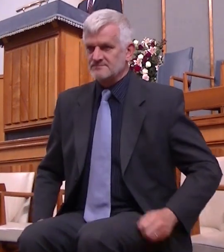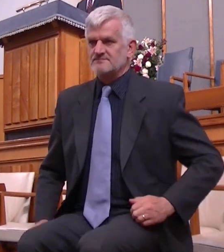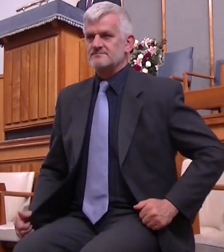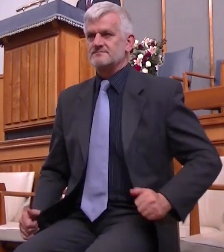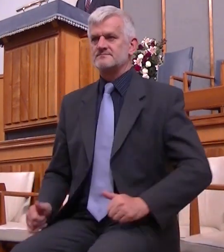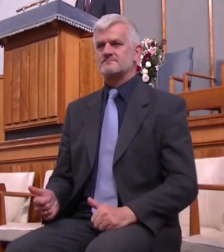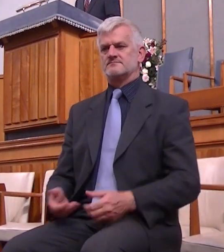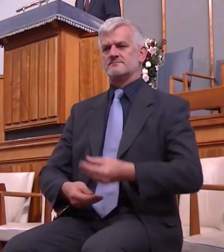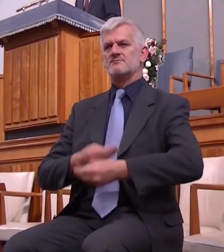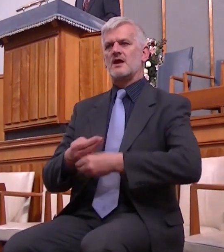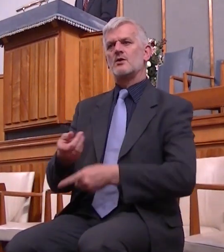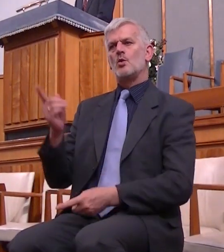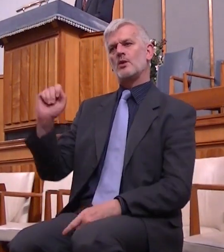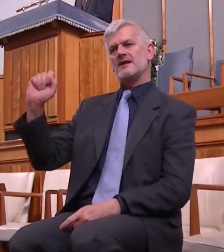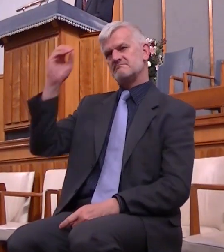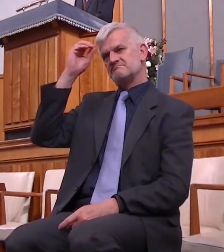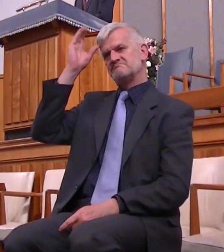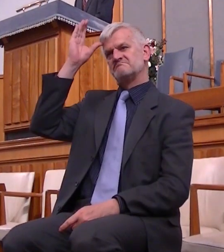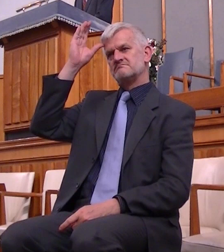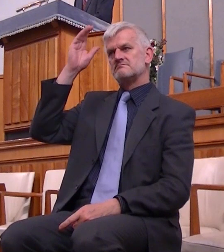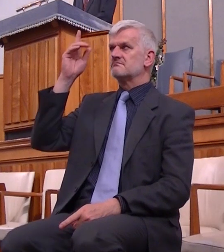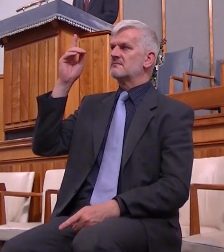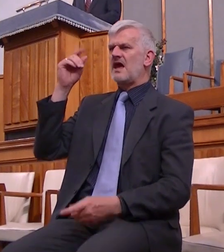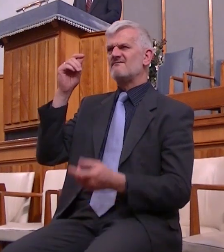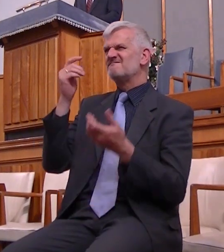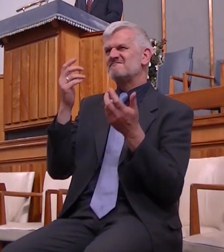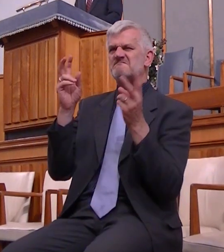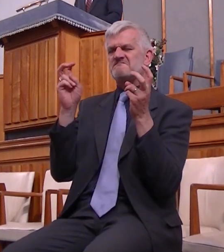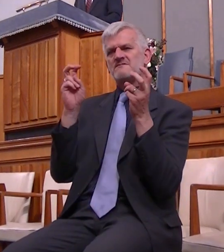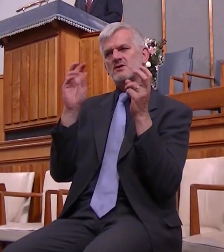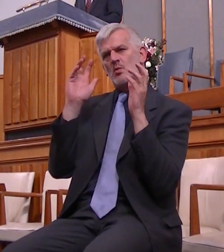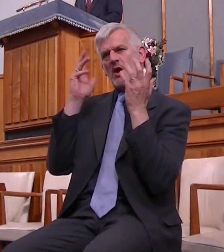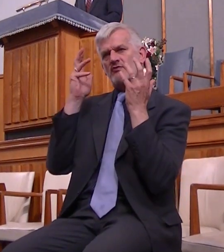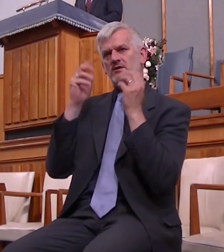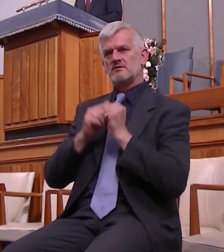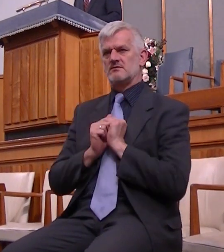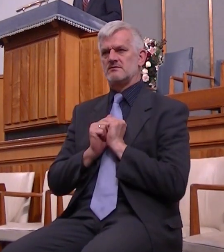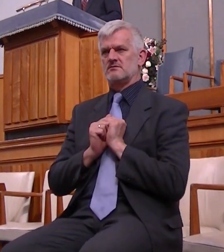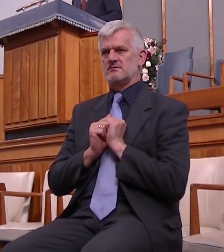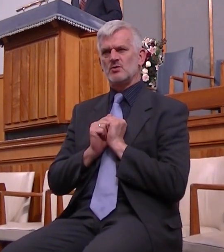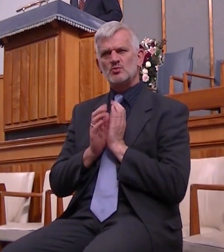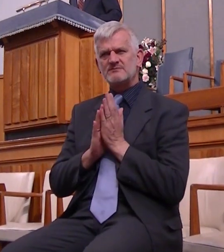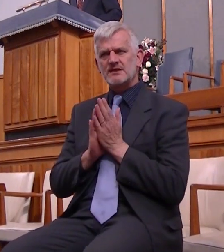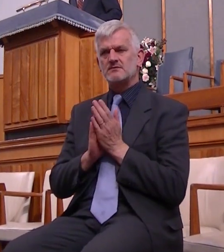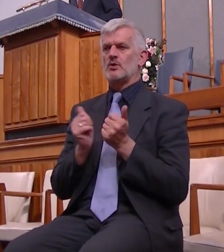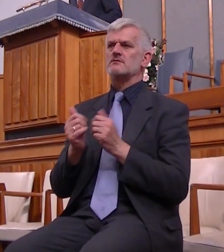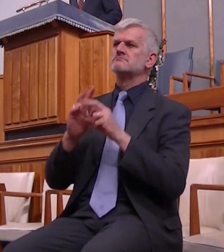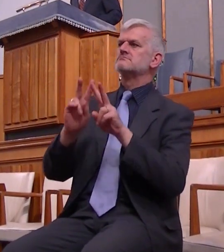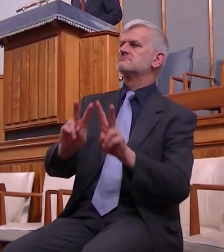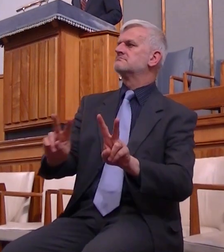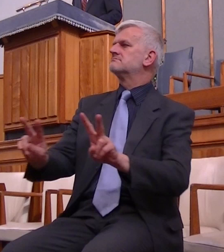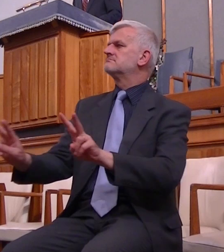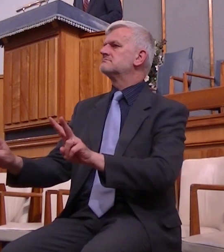This congregation, why, there must be people in here tonight educated in all kinds